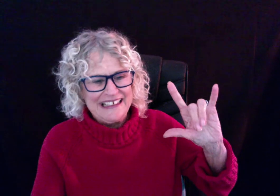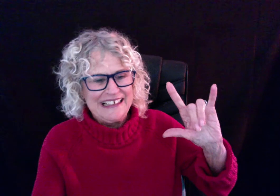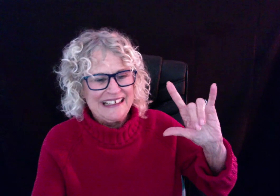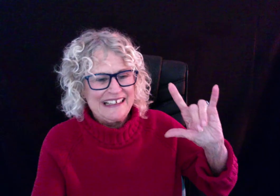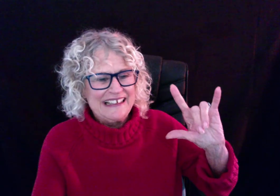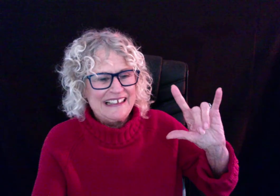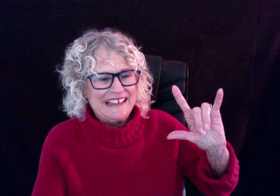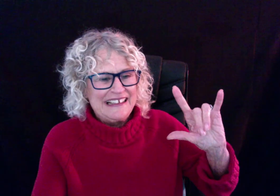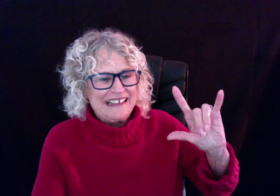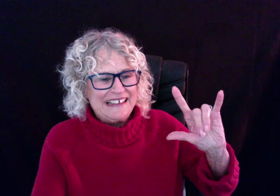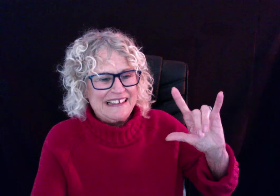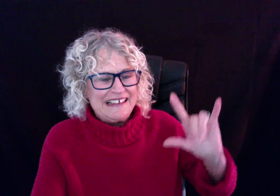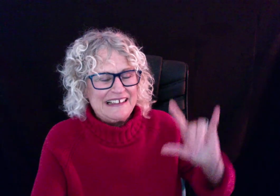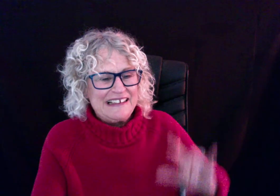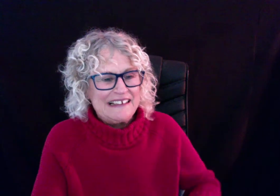That's not Thank